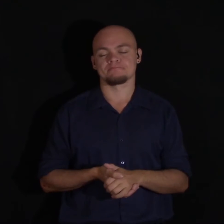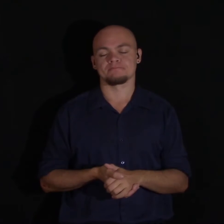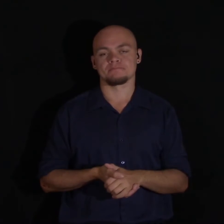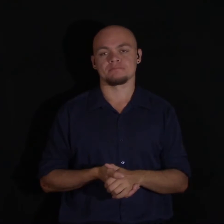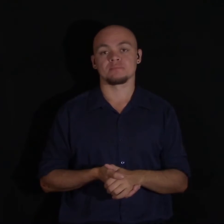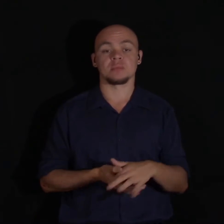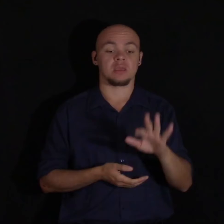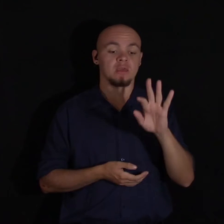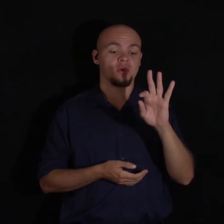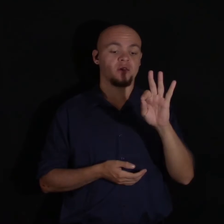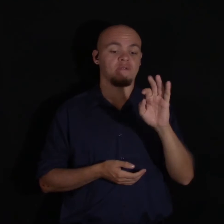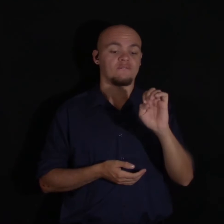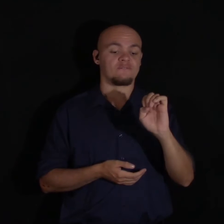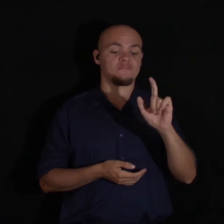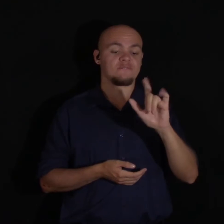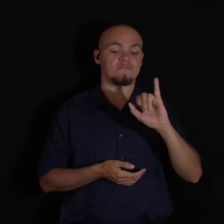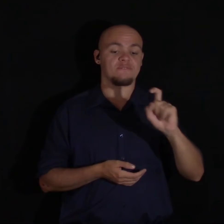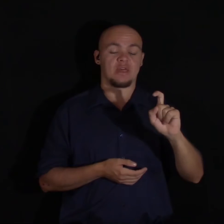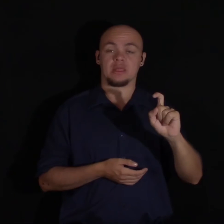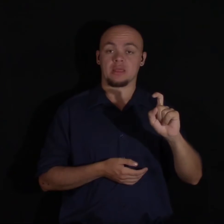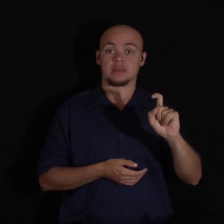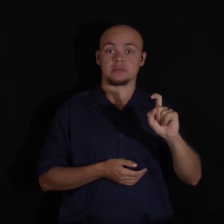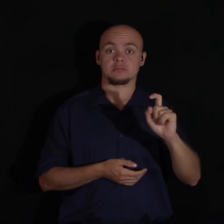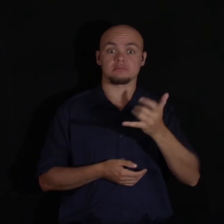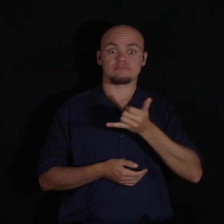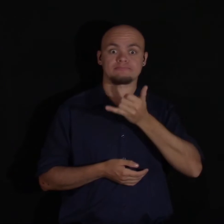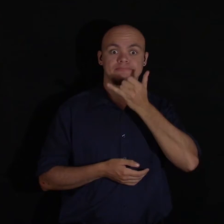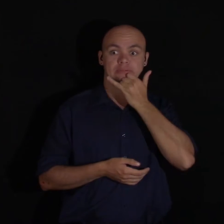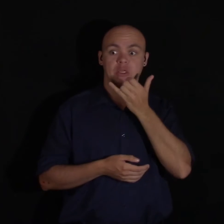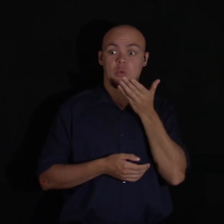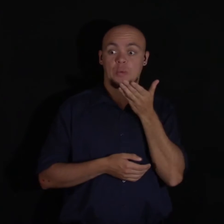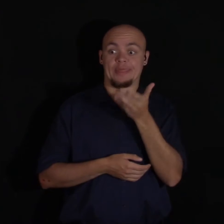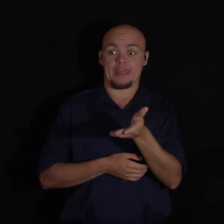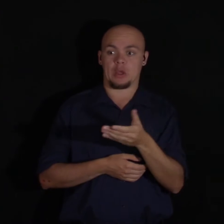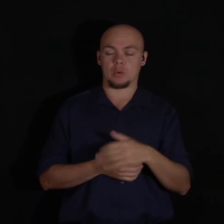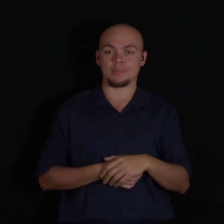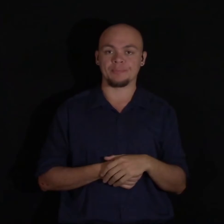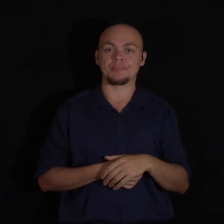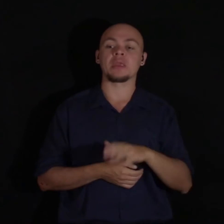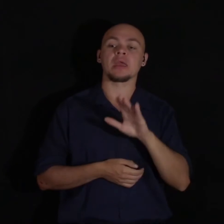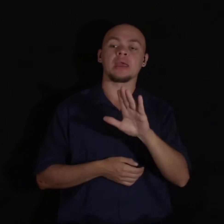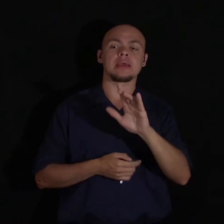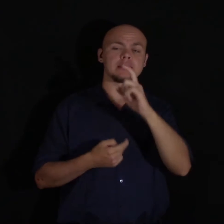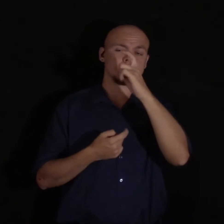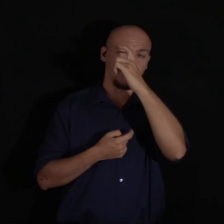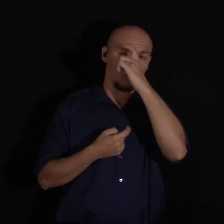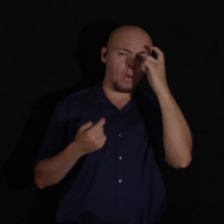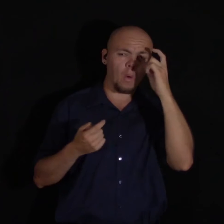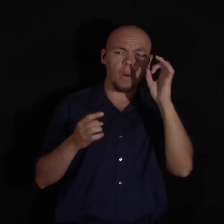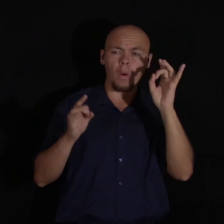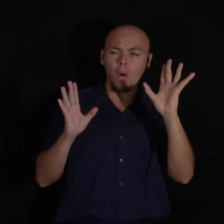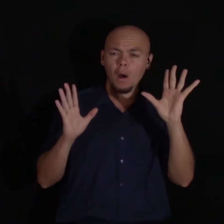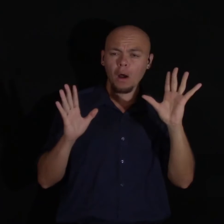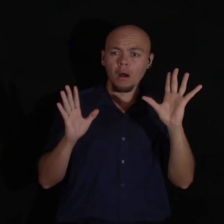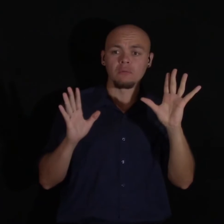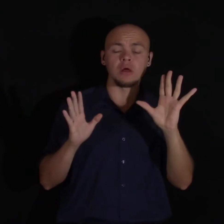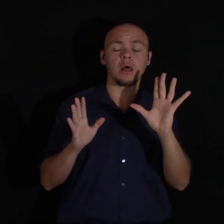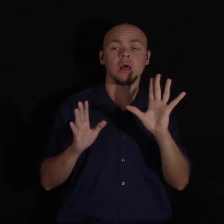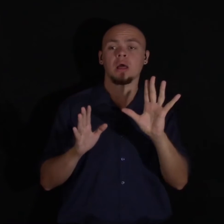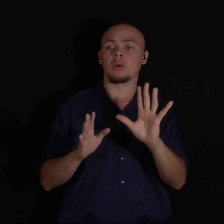Felix had accidentally been present at the trial. His horror and indignation were uncontrollable when he heard the decision